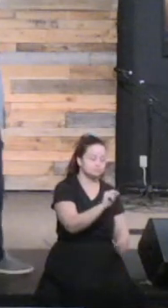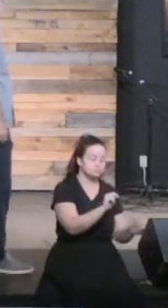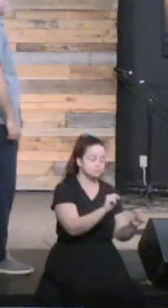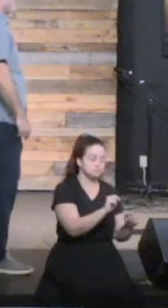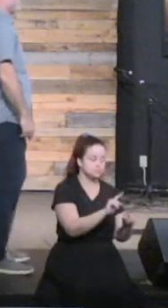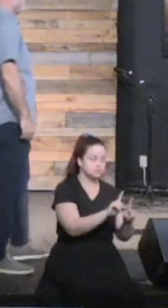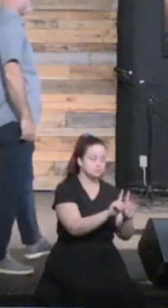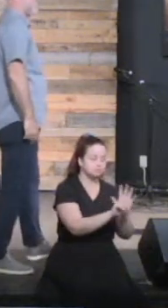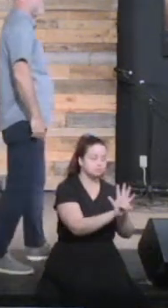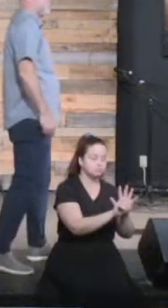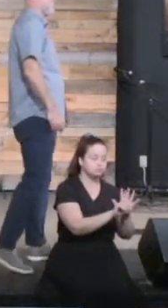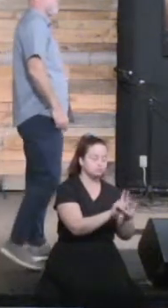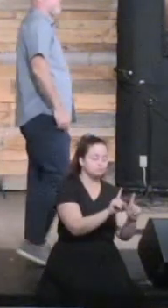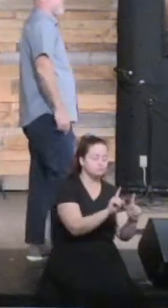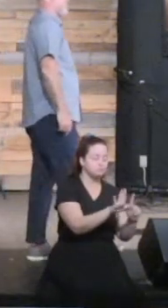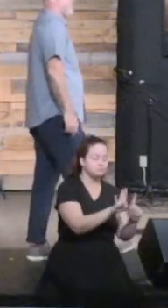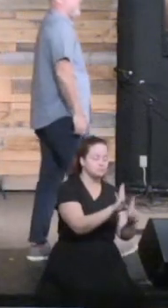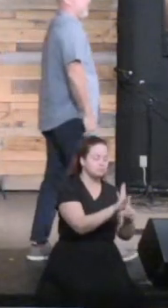over here